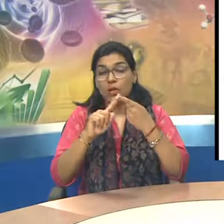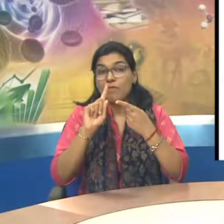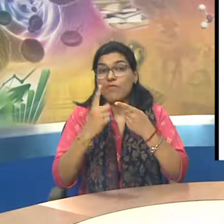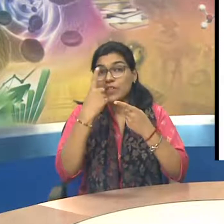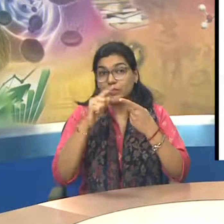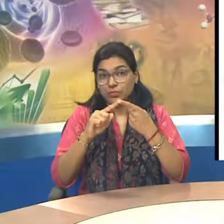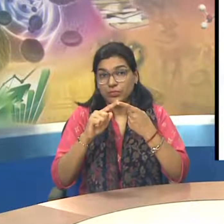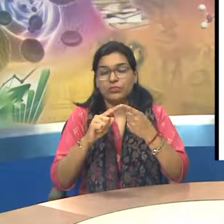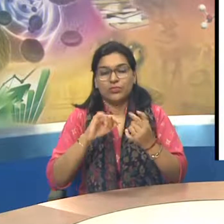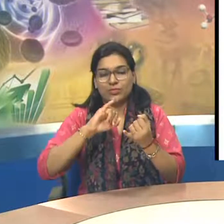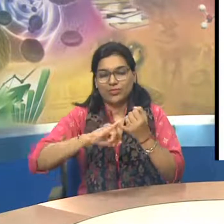The four